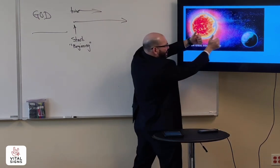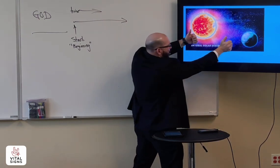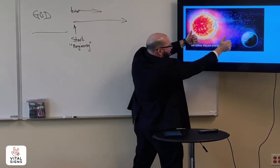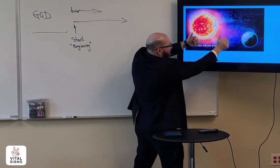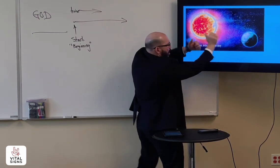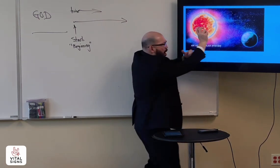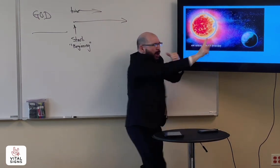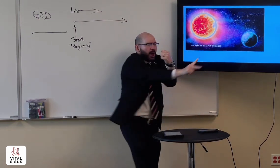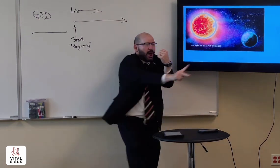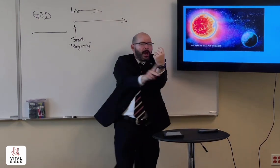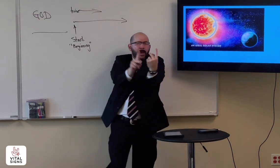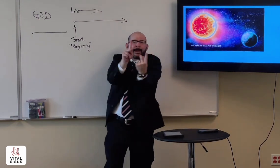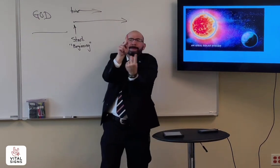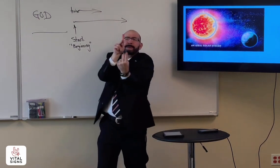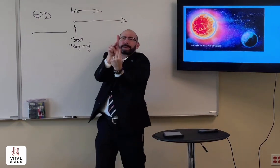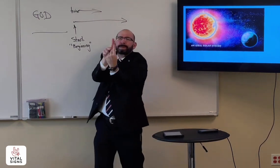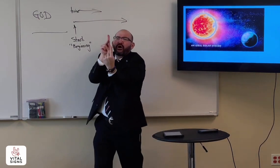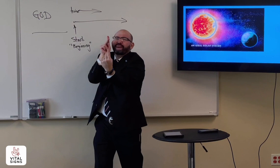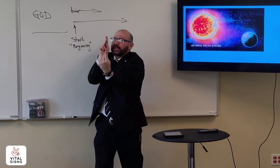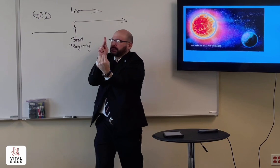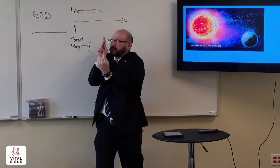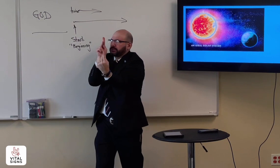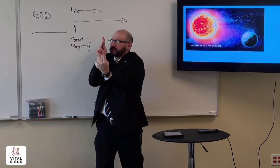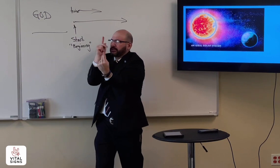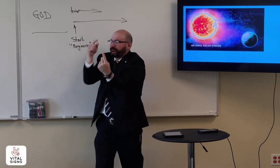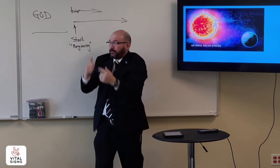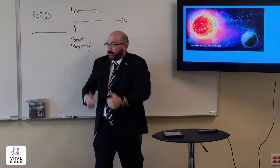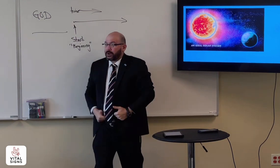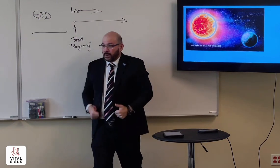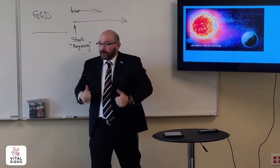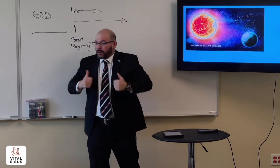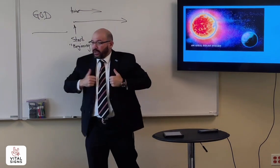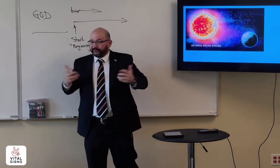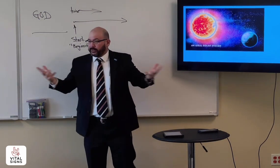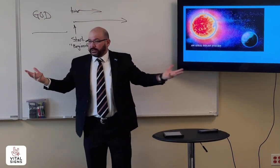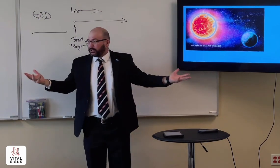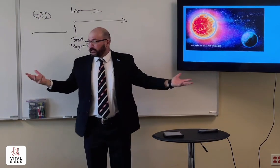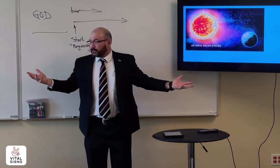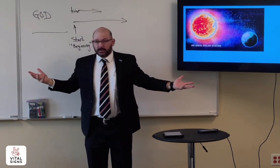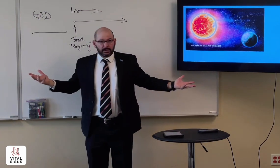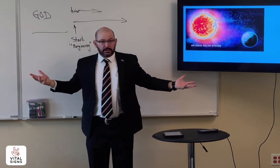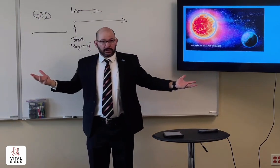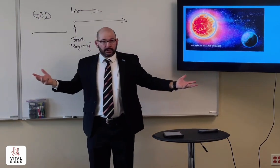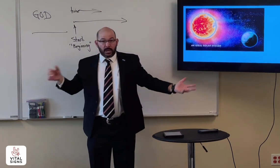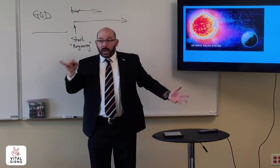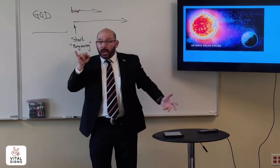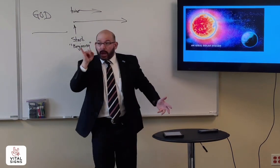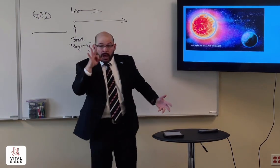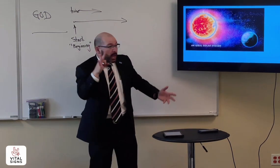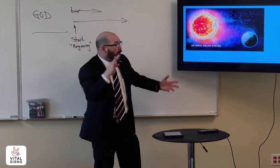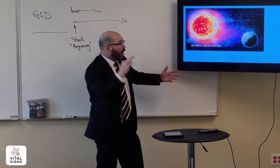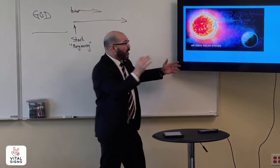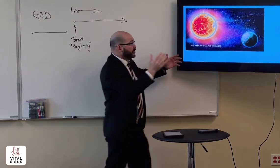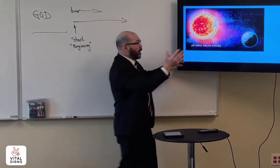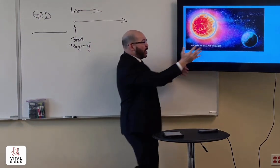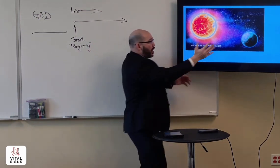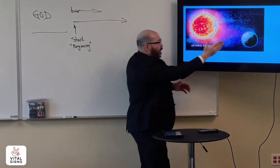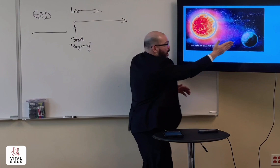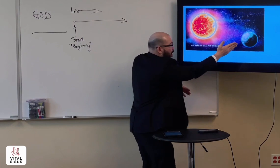there's a specific distance, the perfect distance, that the sun is from the earth so that life can exist